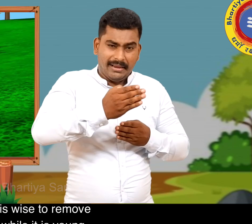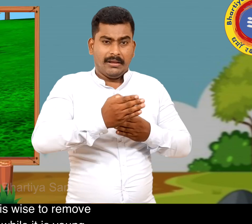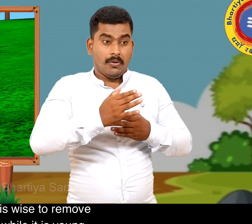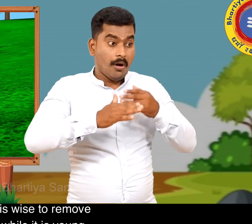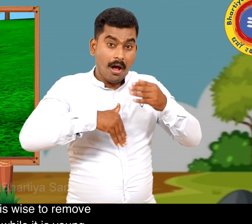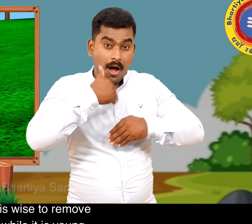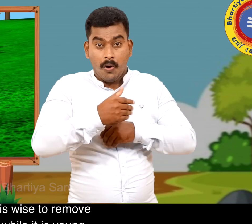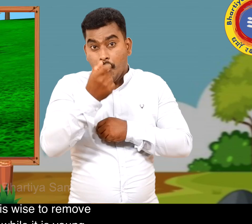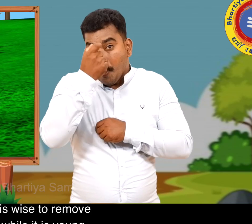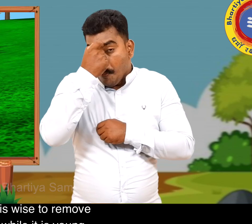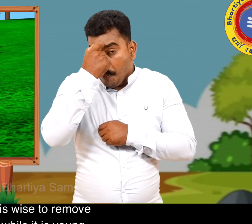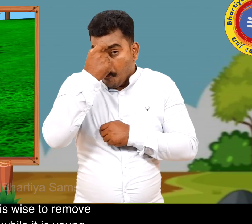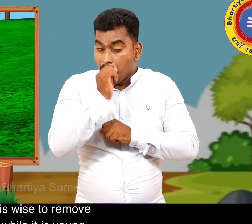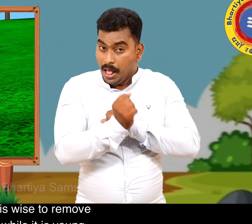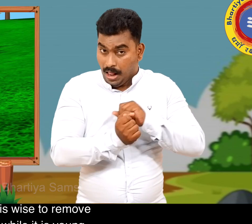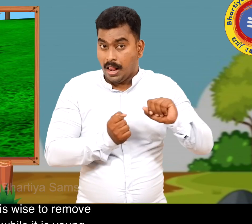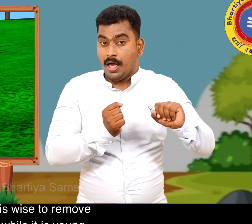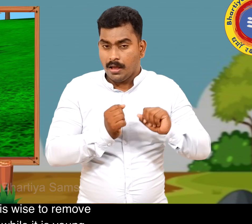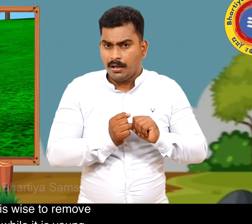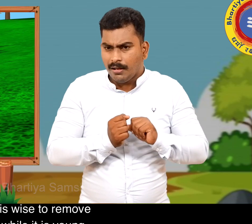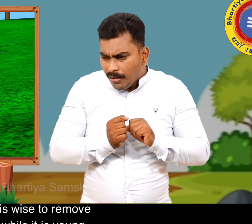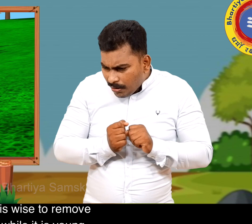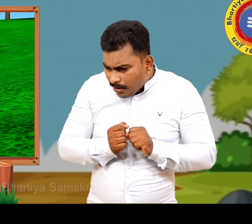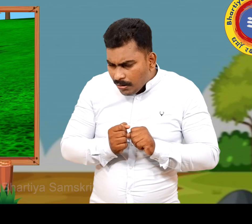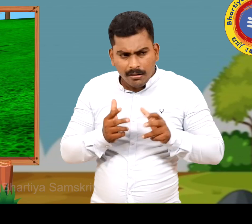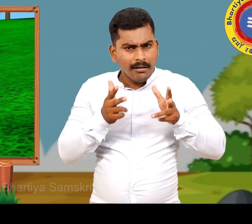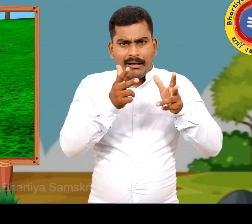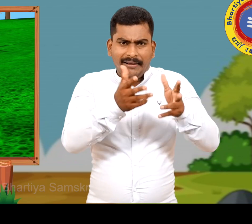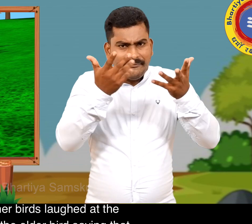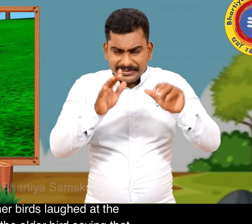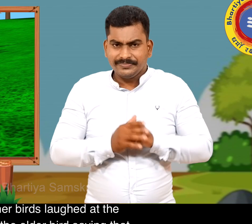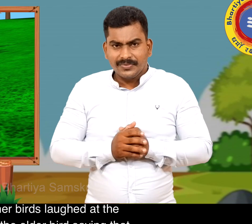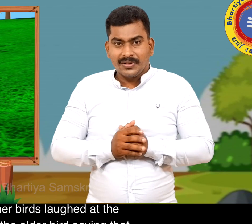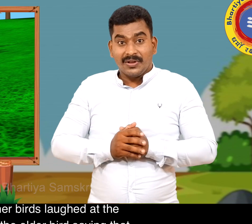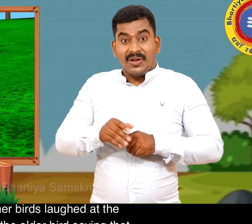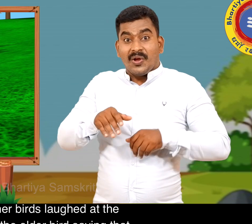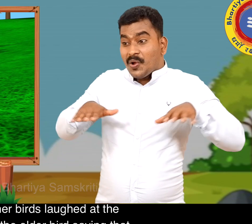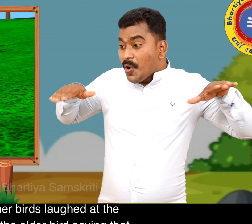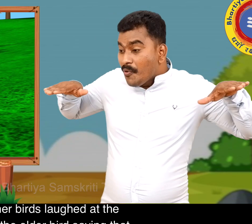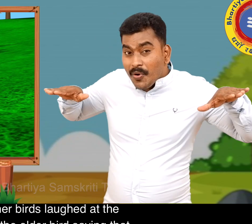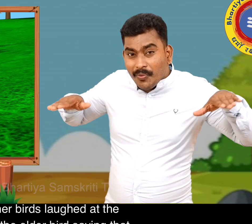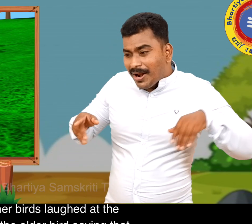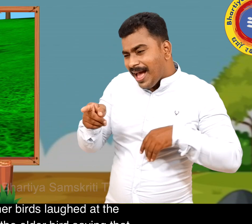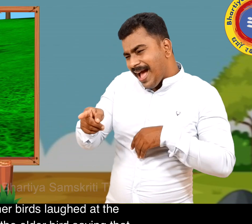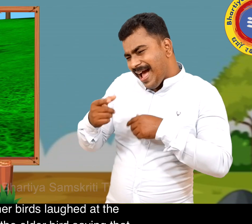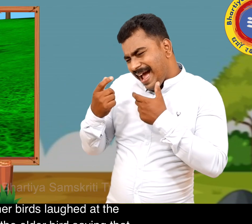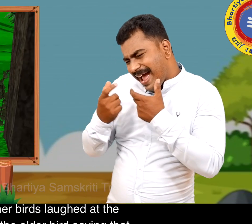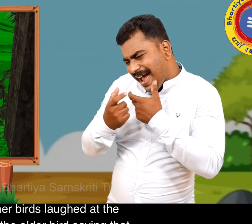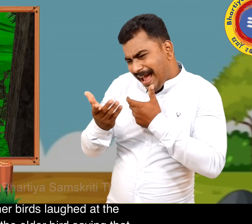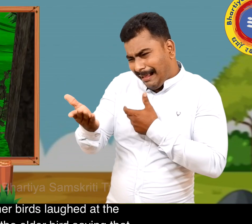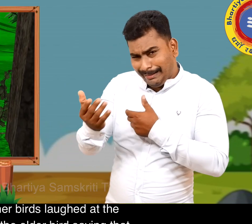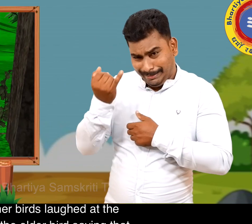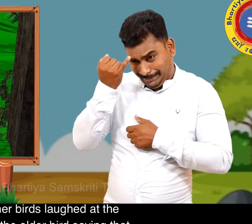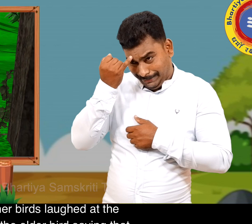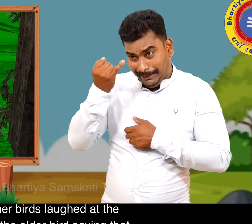It is wise to remove it while it is young." The other birds laughed at the efforts of the